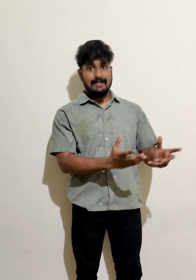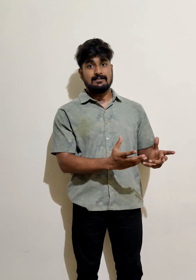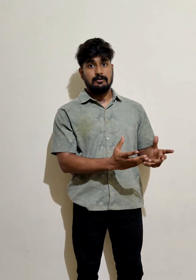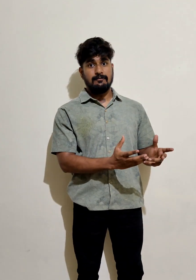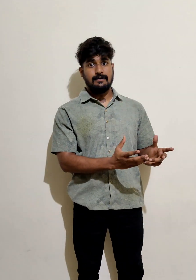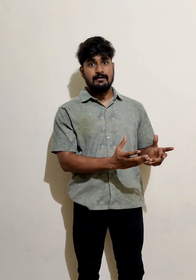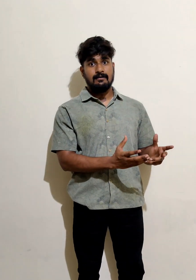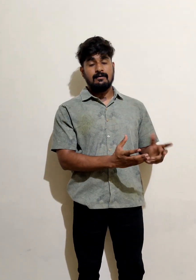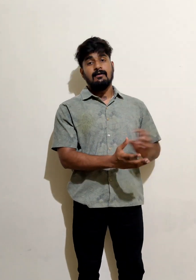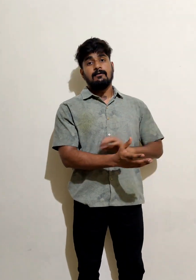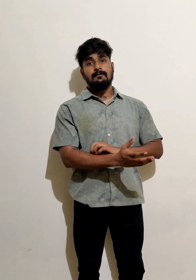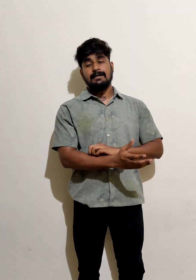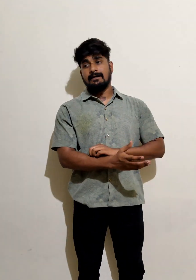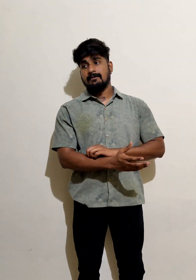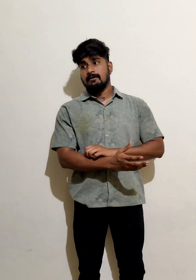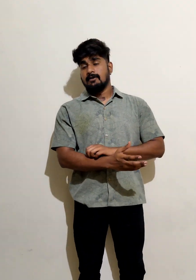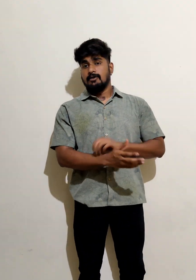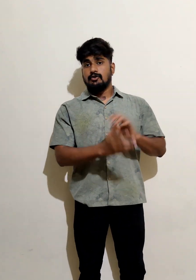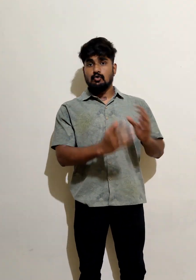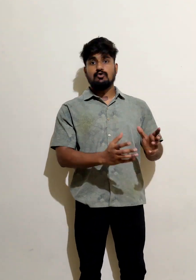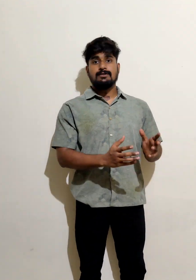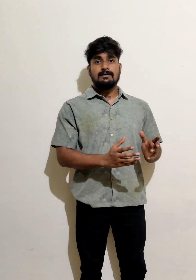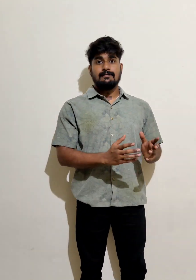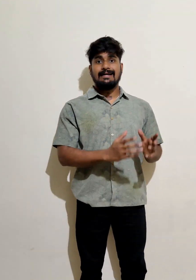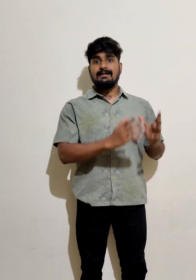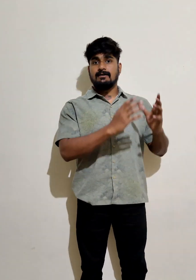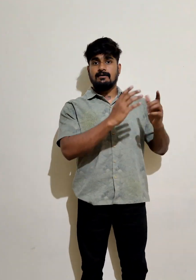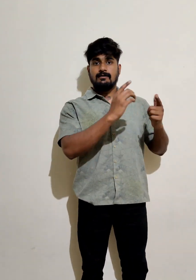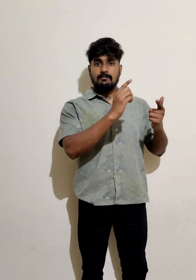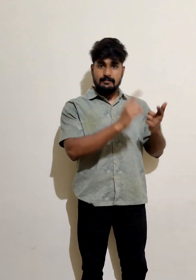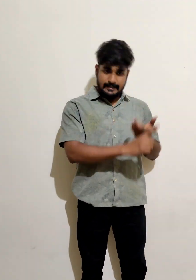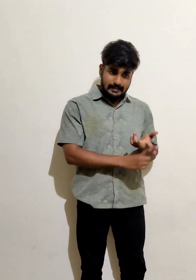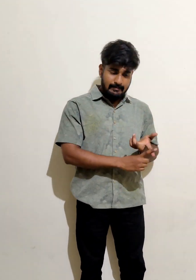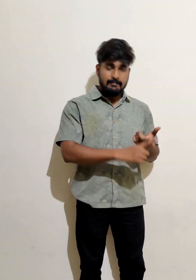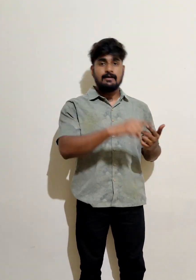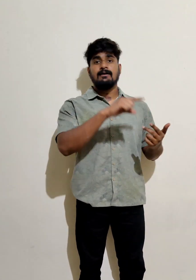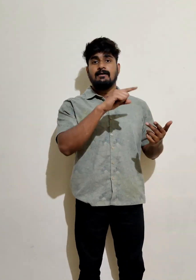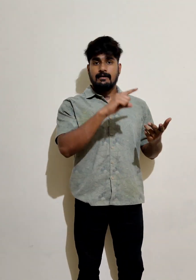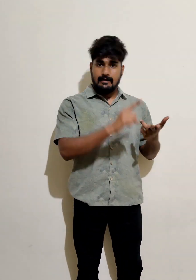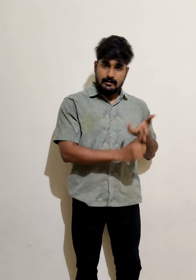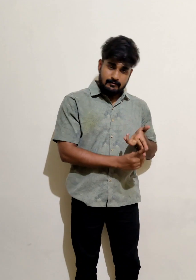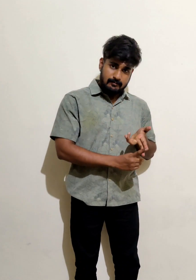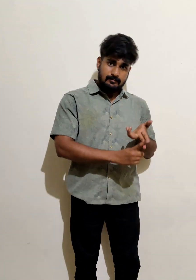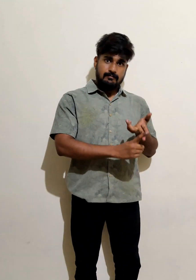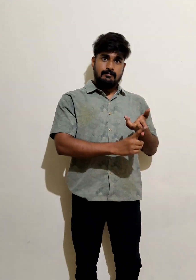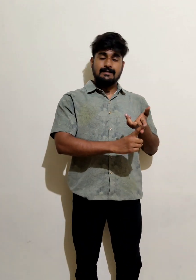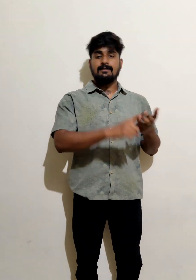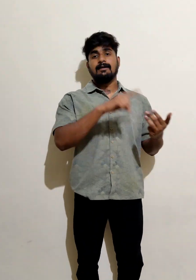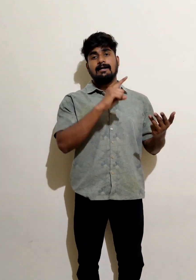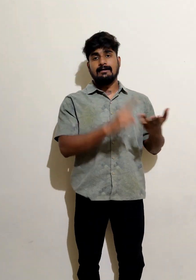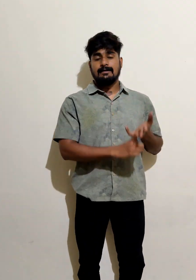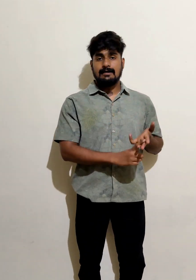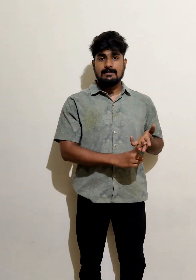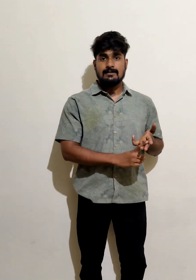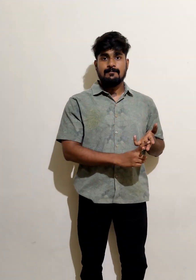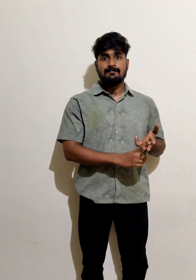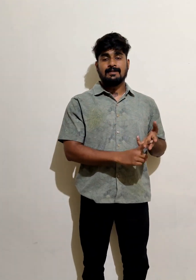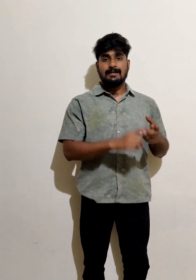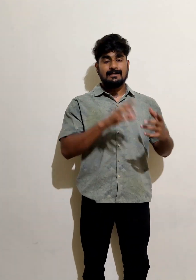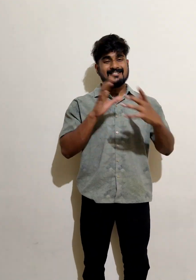access modifier, we can use that data member, method and a class in a